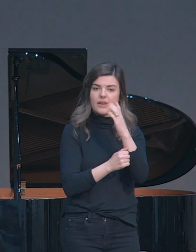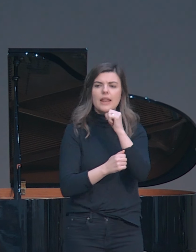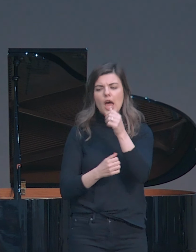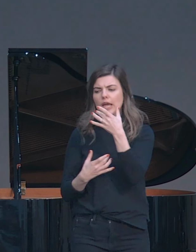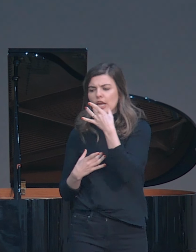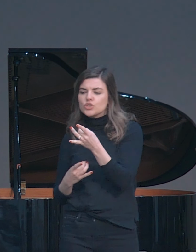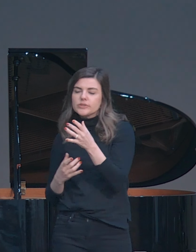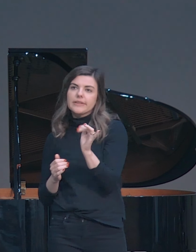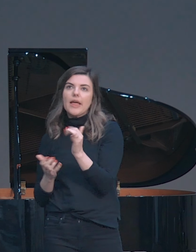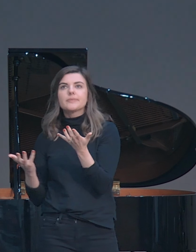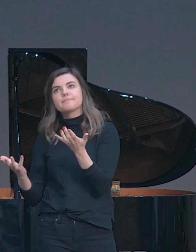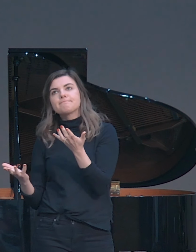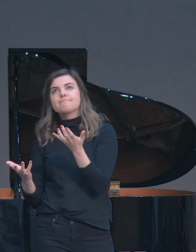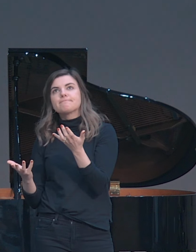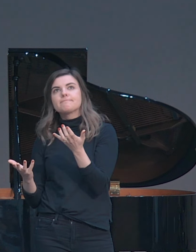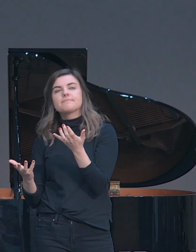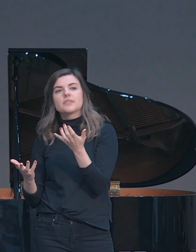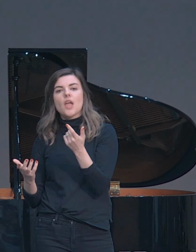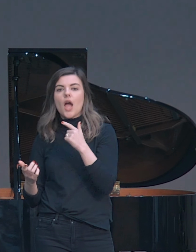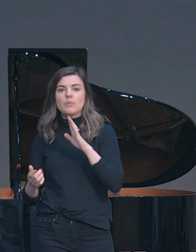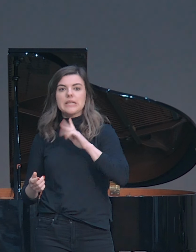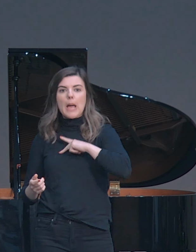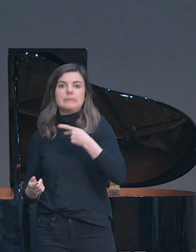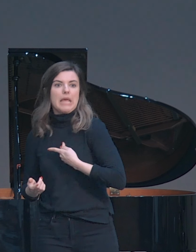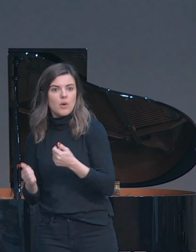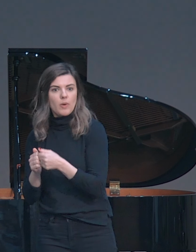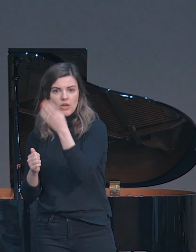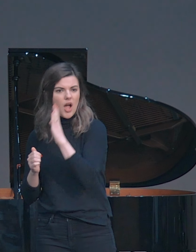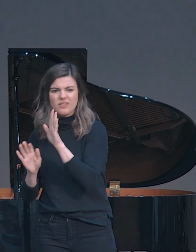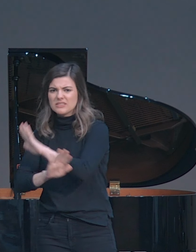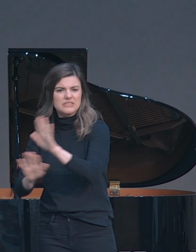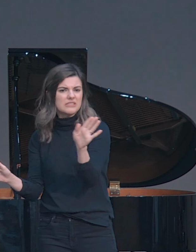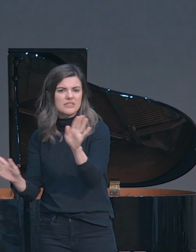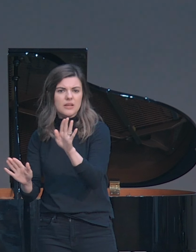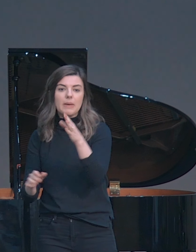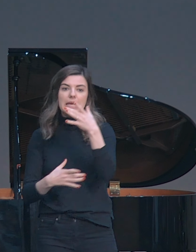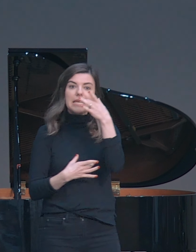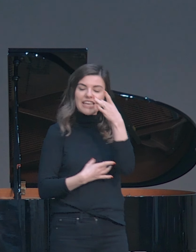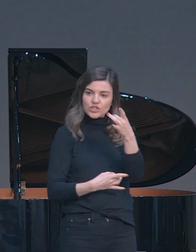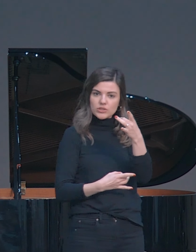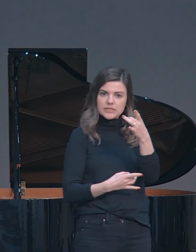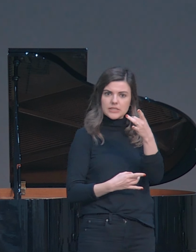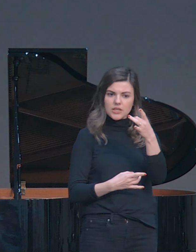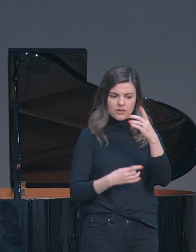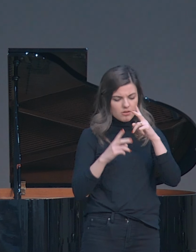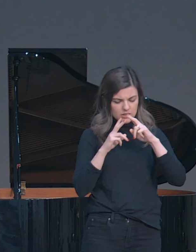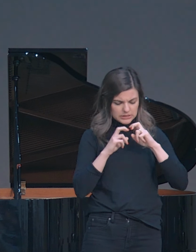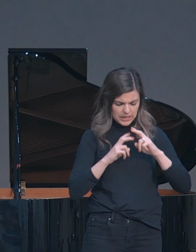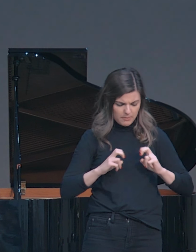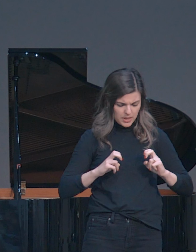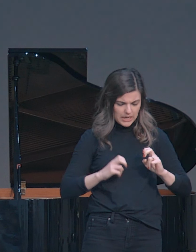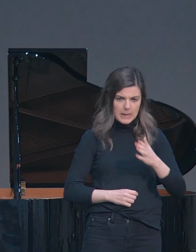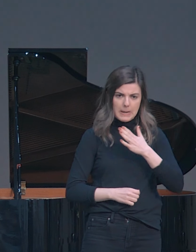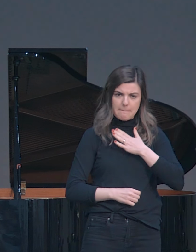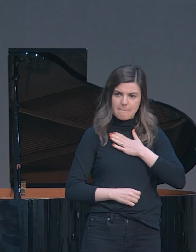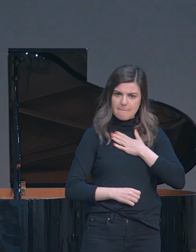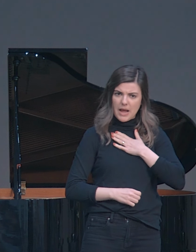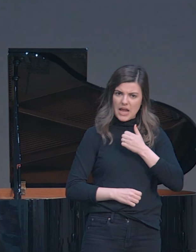interesting like I was upset with God, but interesting in terms of evaluating my